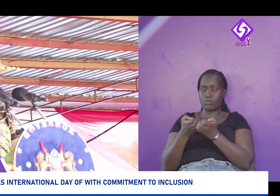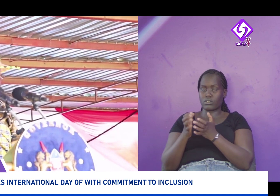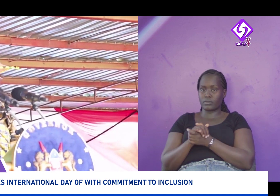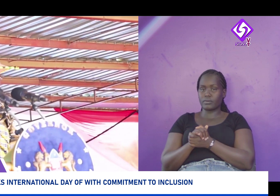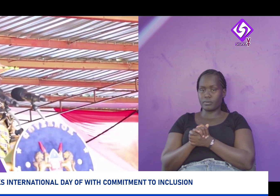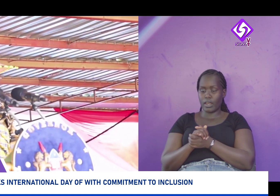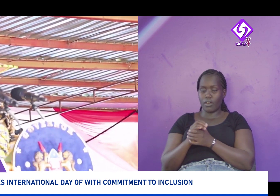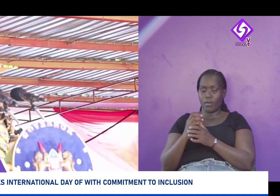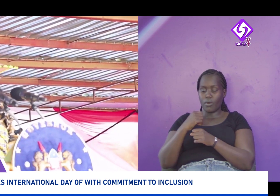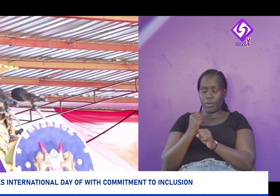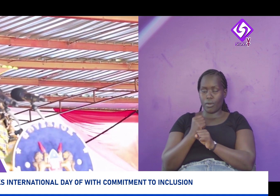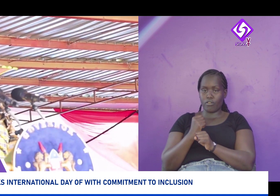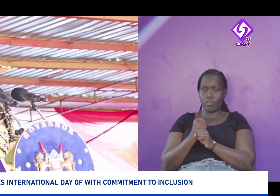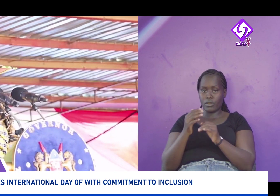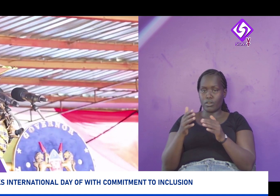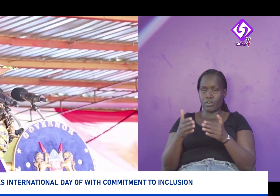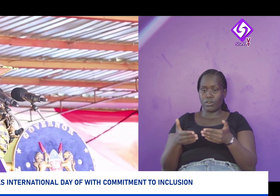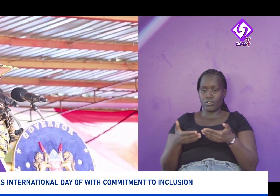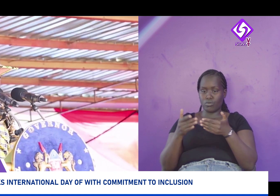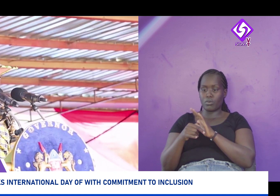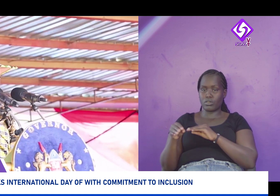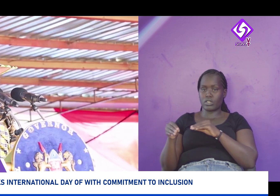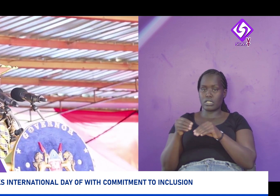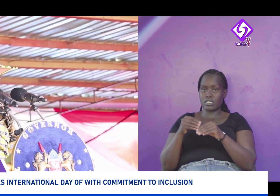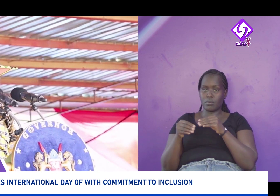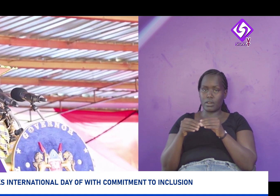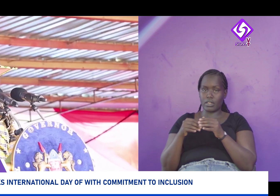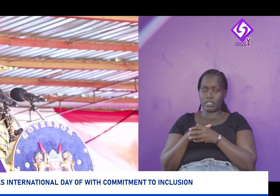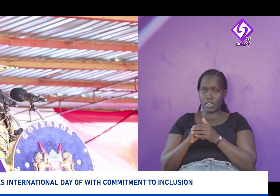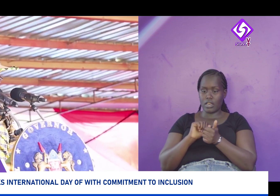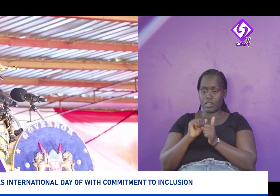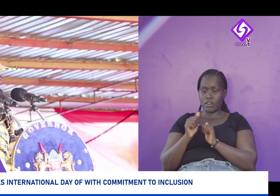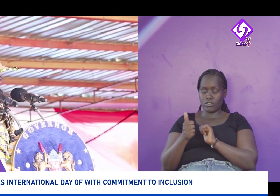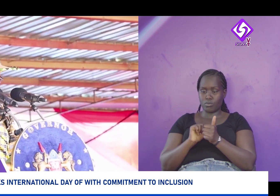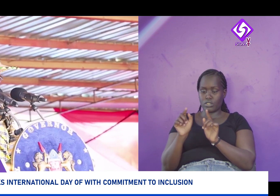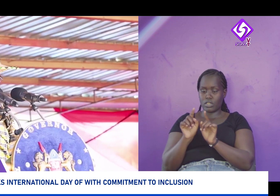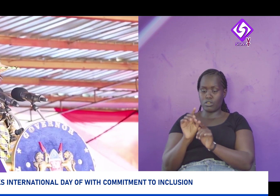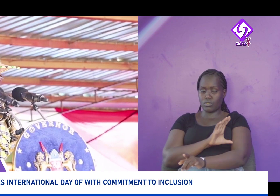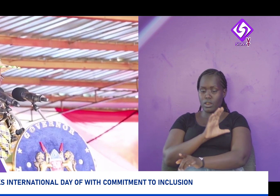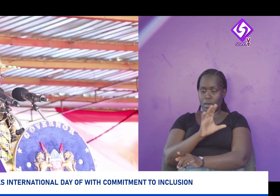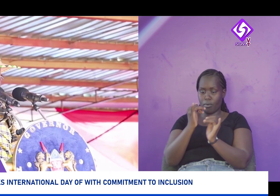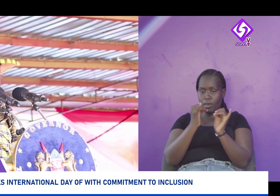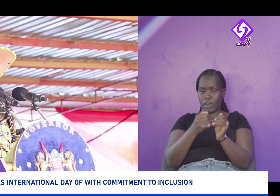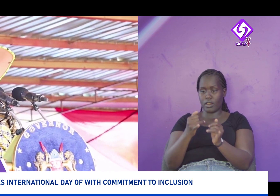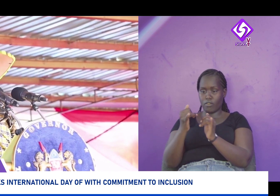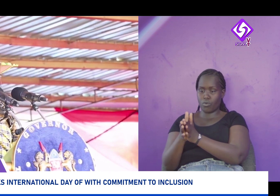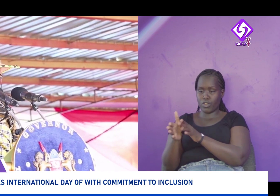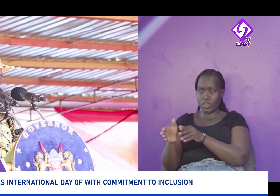efforts to promote disability sports and empower individuals with disabilities in Turkana